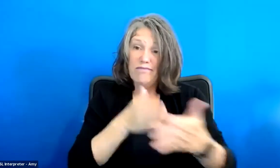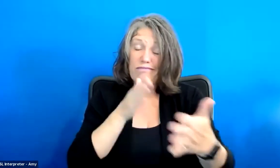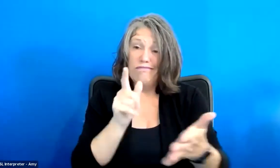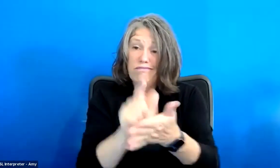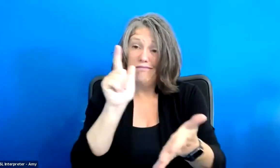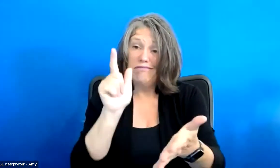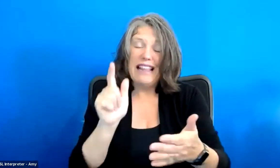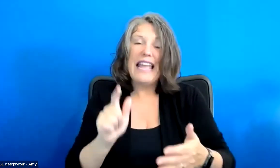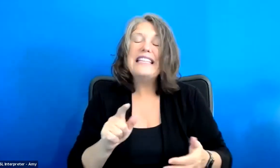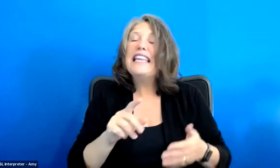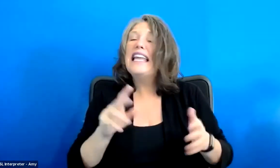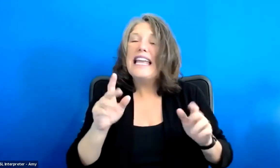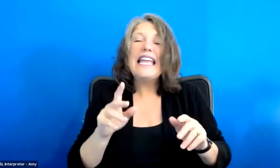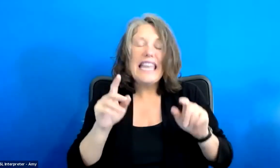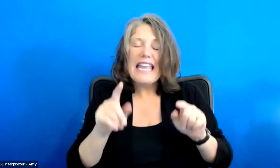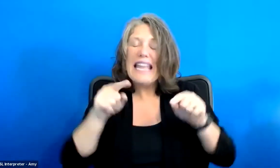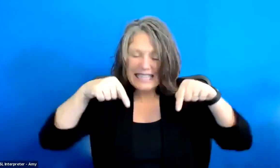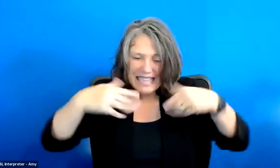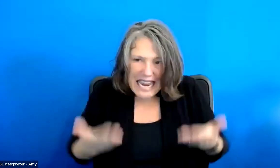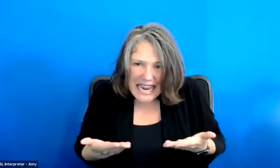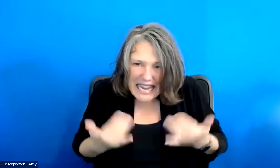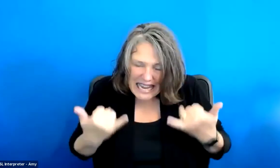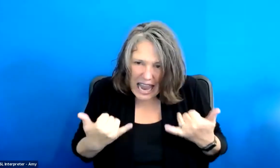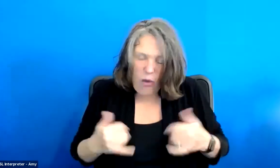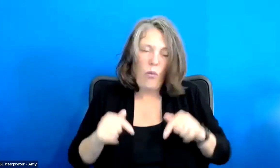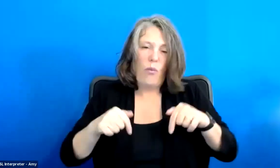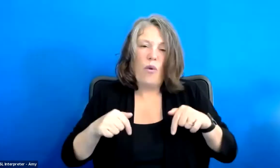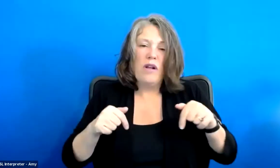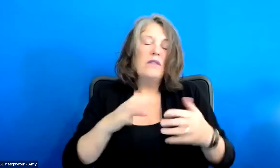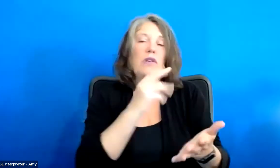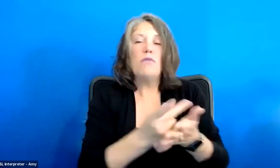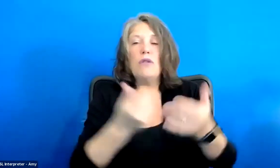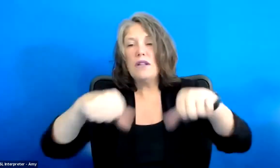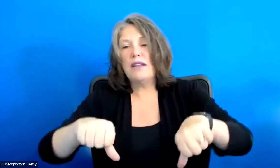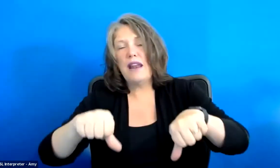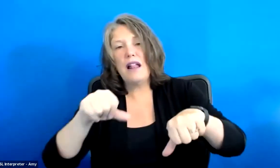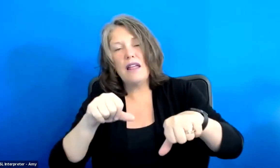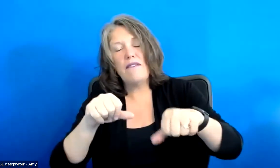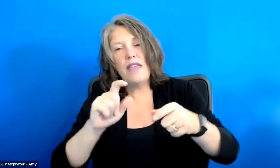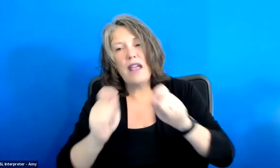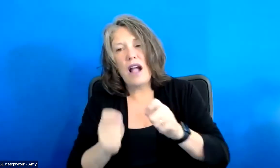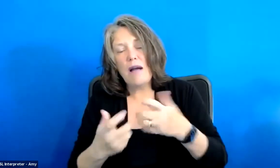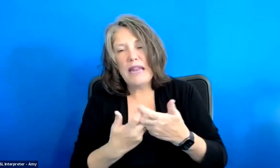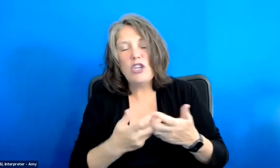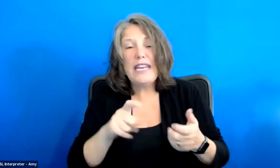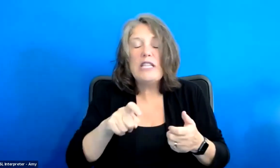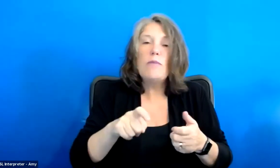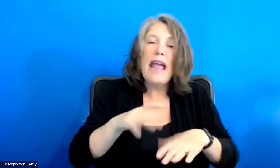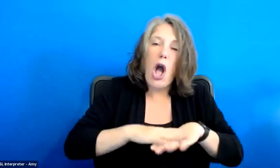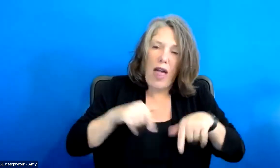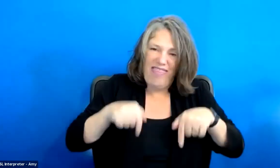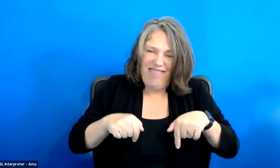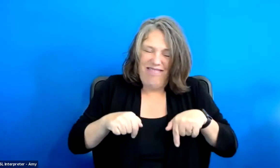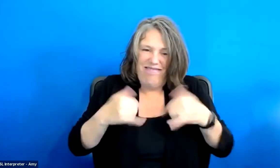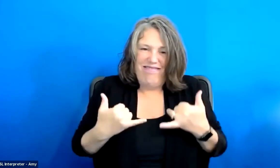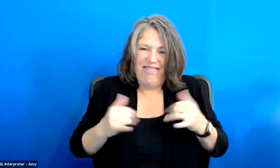It's the here and now. So the denial or approval of an accommodation should be based on the present class or program